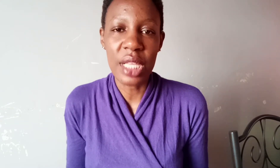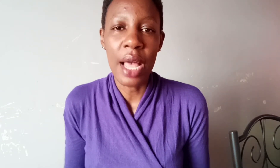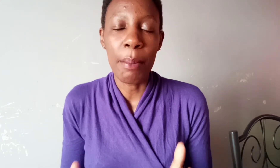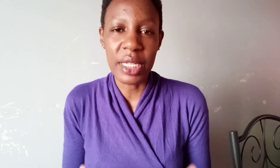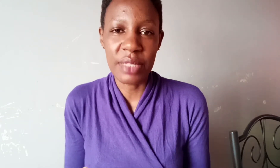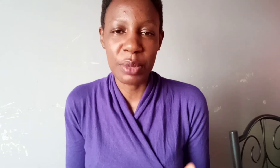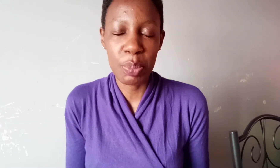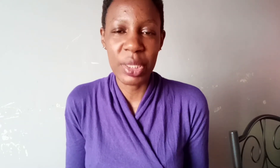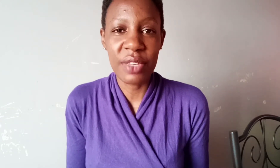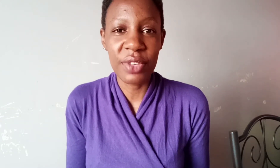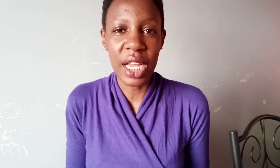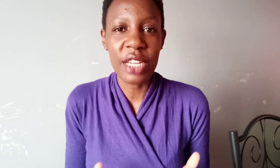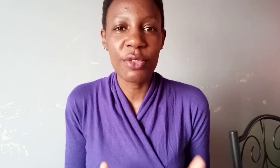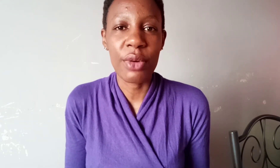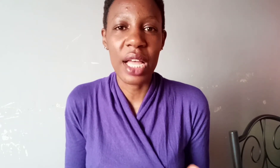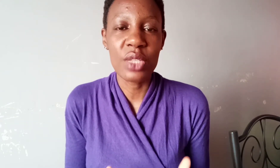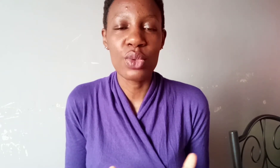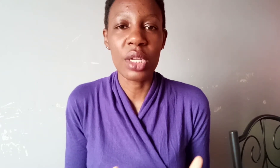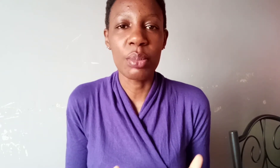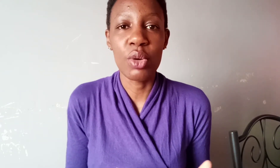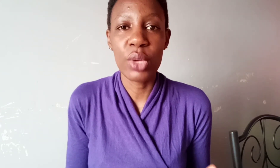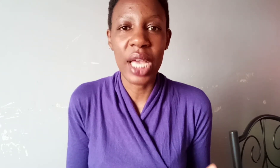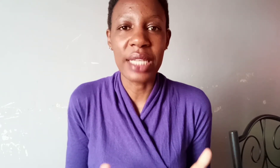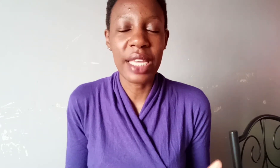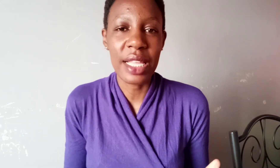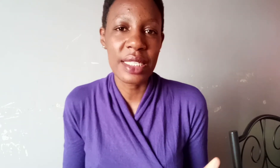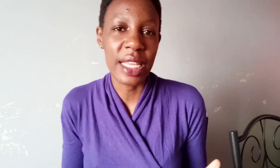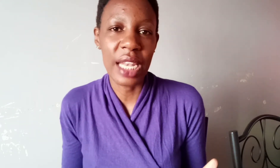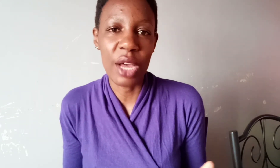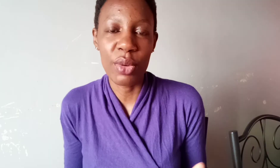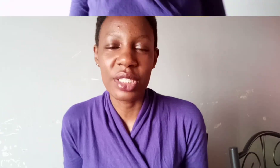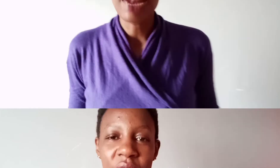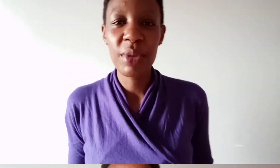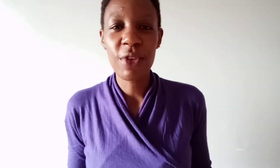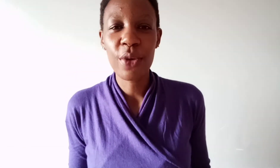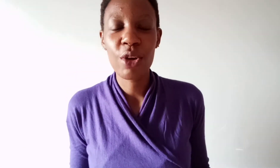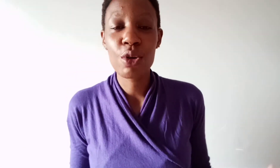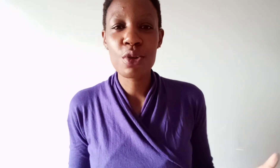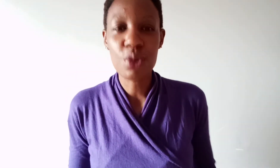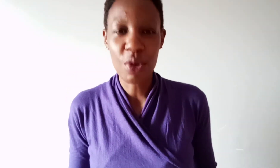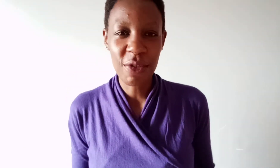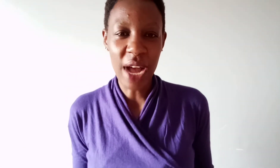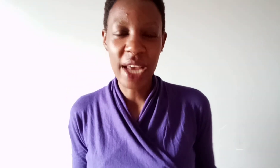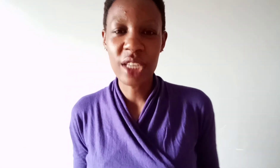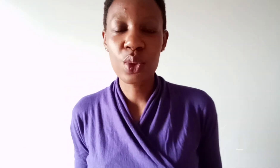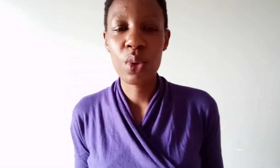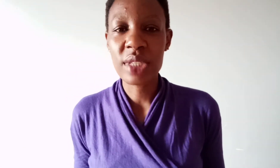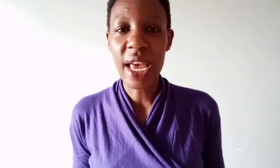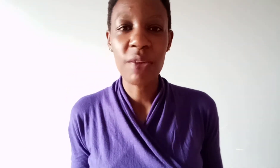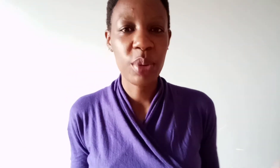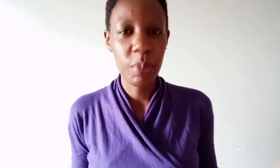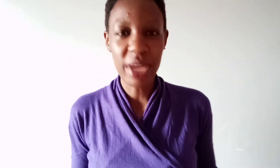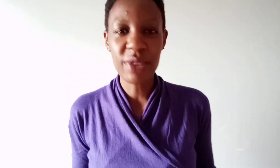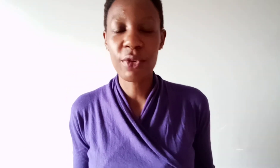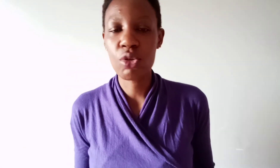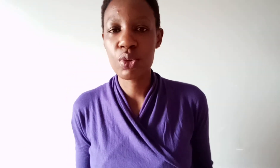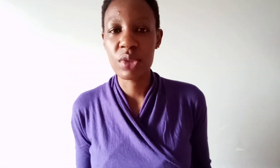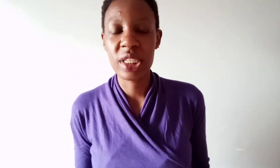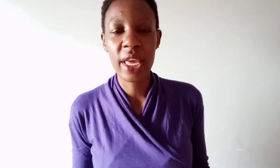but specifically for us, we shall be looking at Kenyan Sign Language. And before we go so far into what I have prepared for you today,